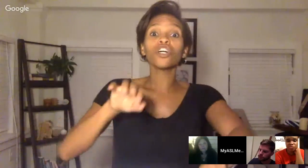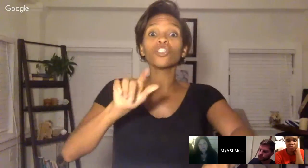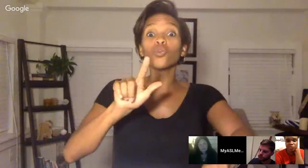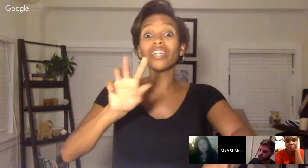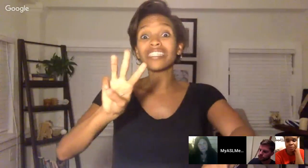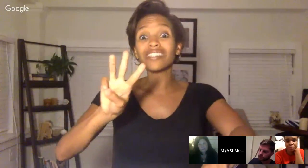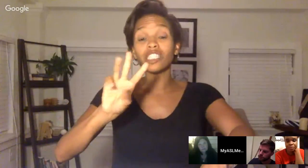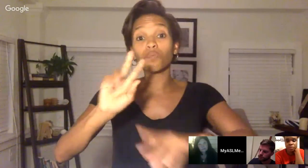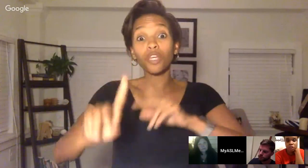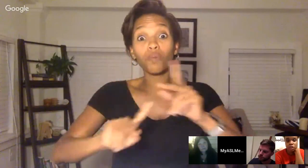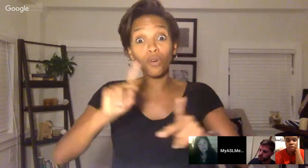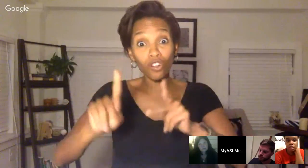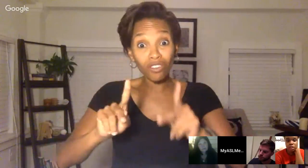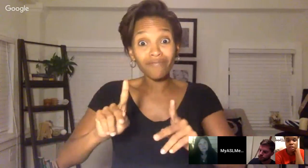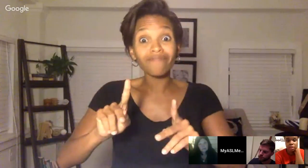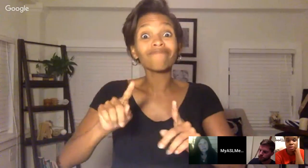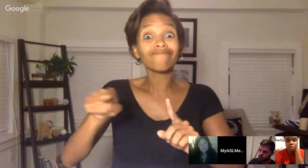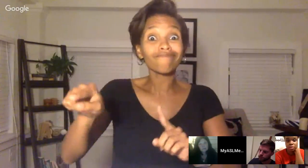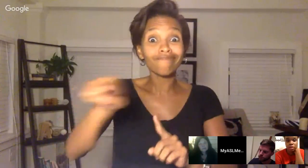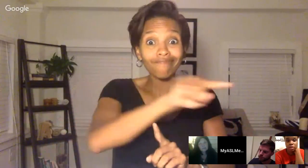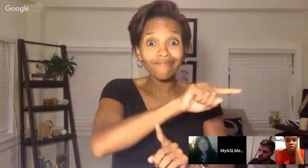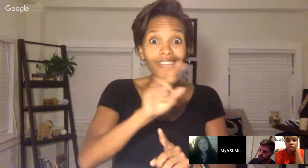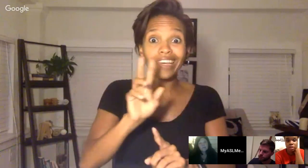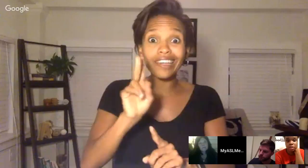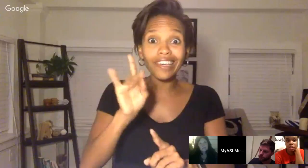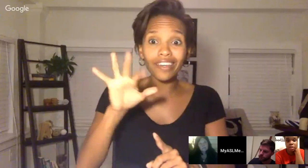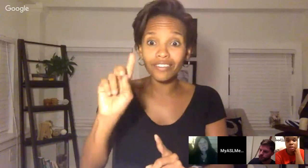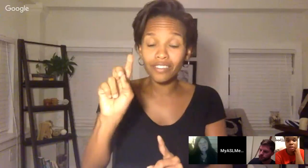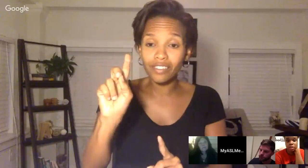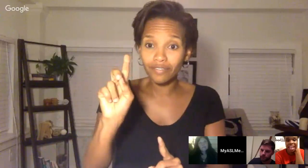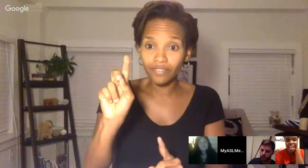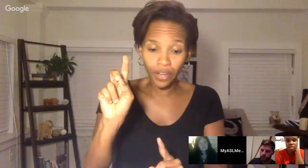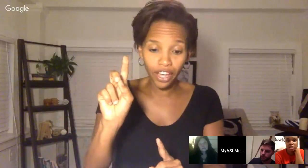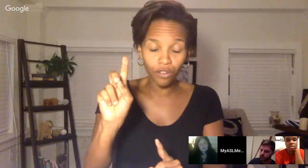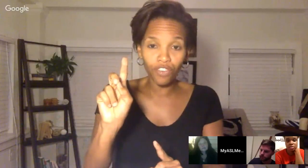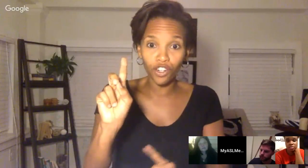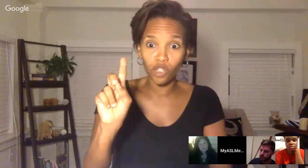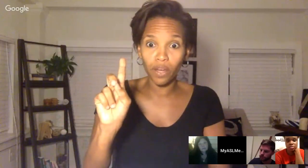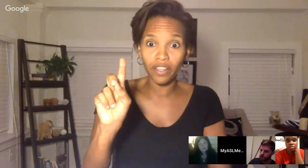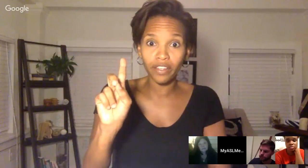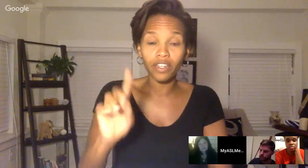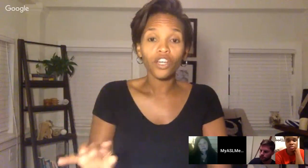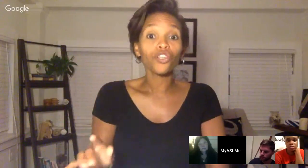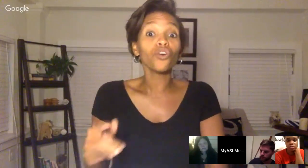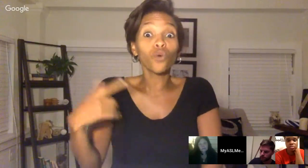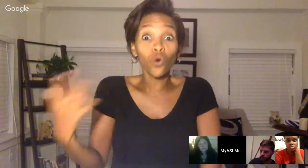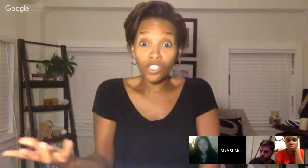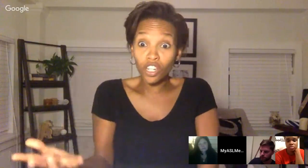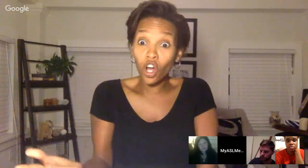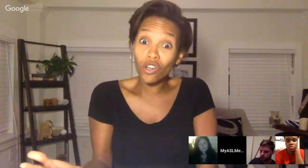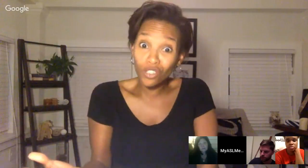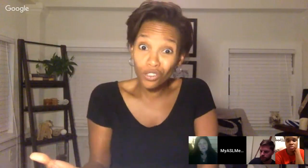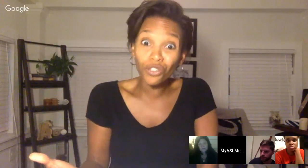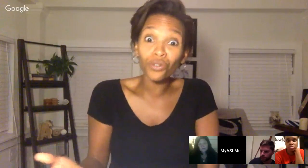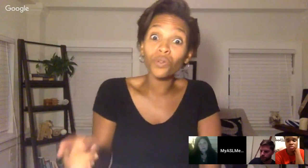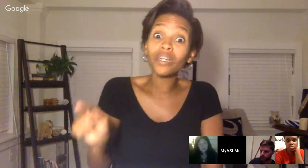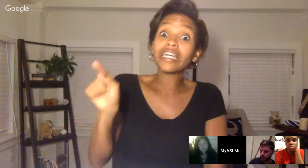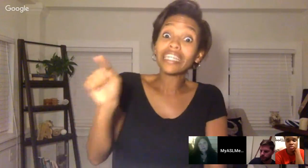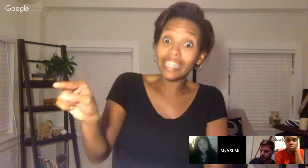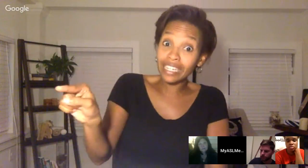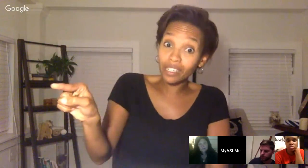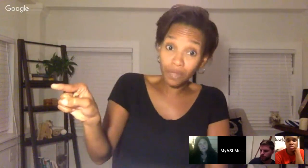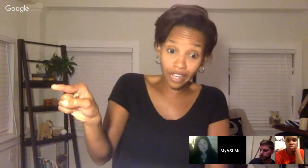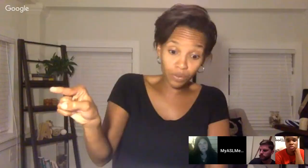be 26 people killed, okay? You'd finger spell it. You, of course, can also